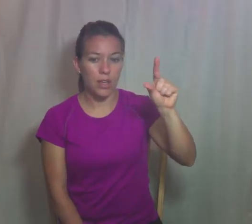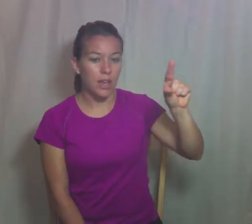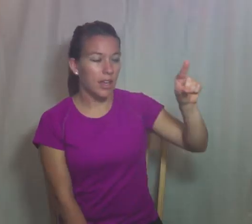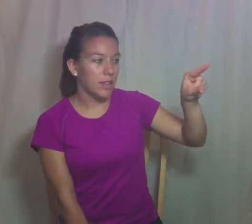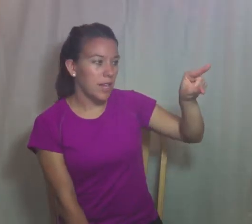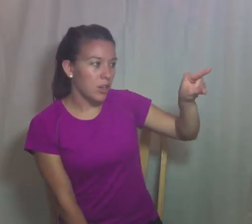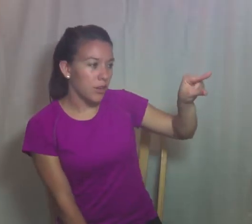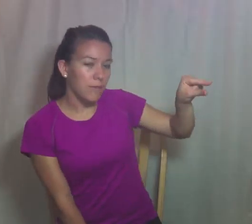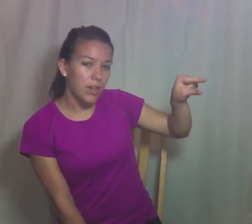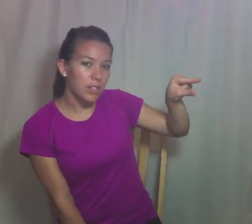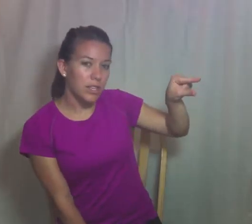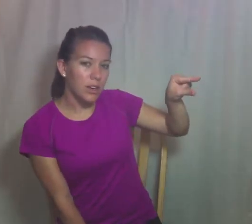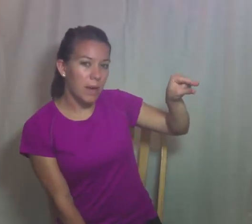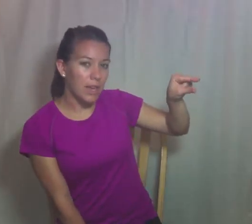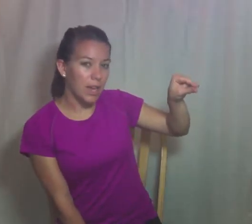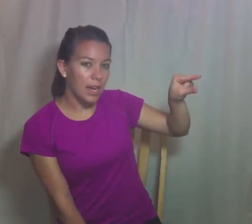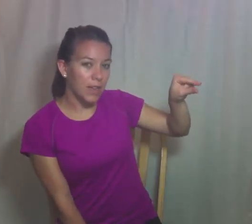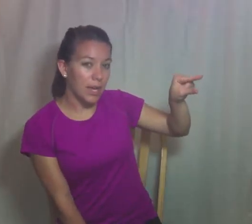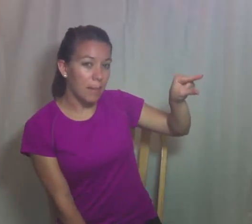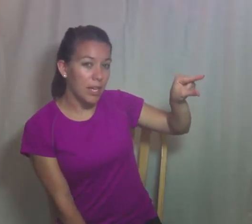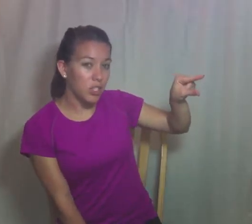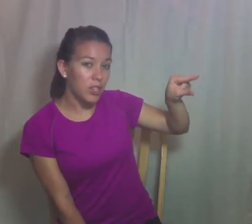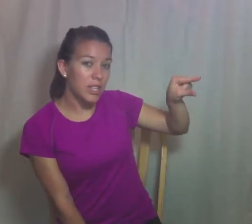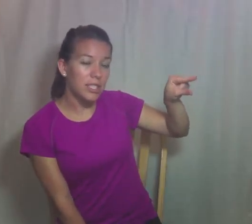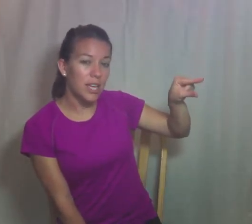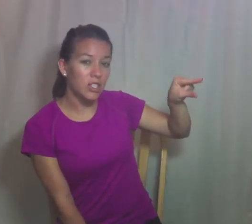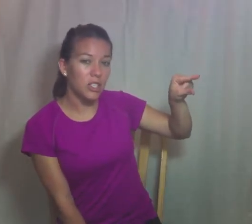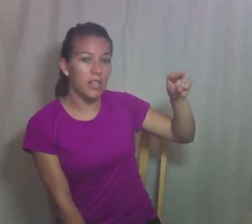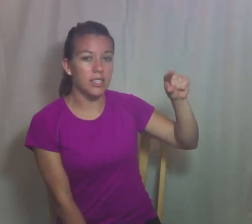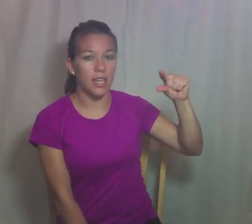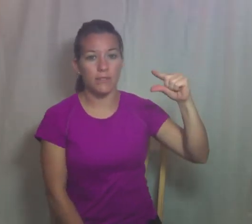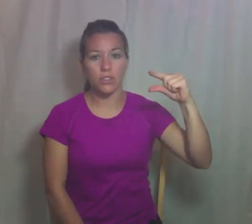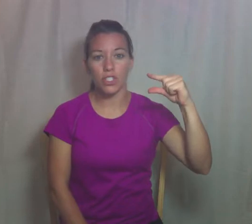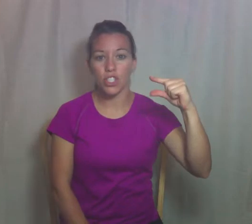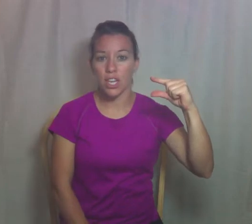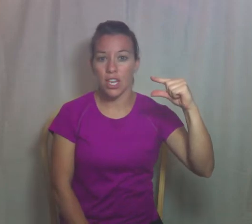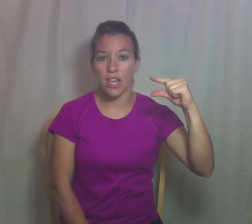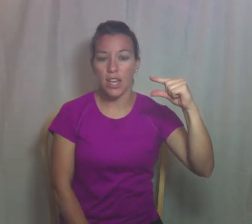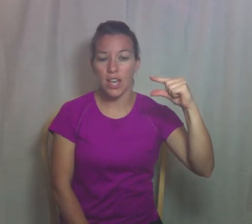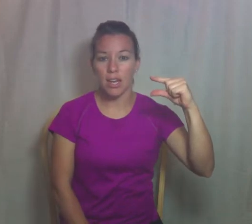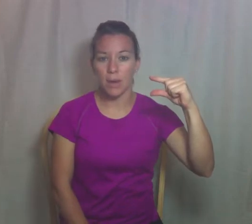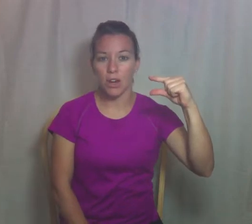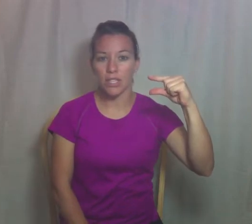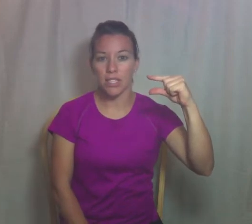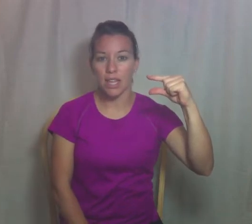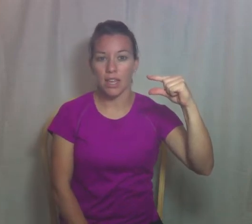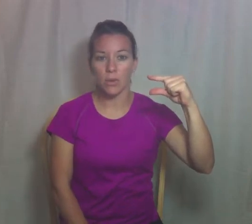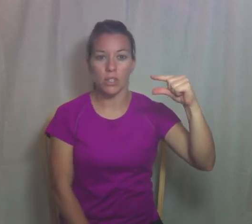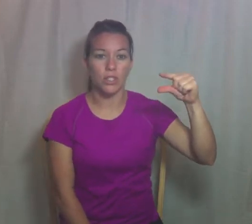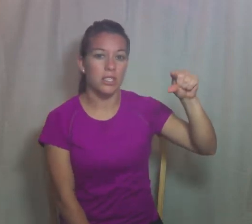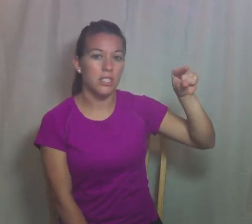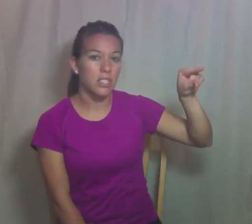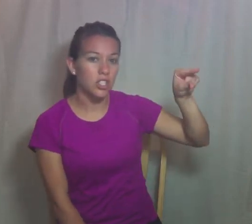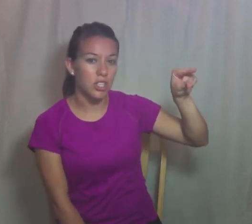take your fingers here and make it kind of like a pincher. This is actually the sign for G in American Sign Language, so this is a G,